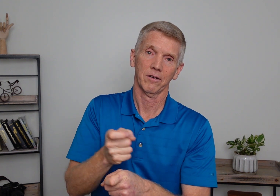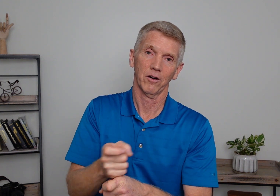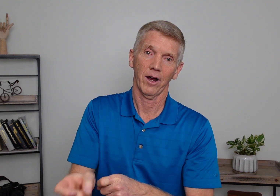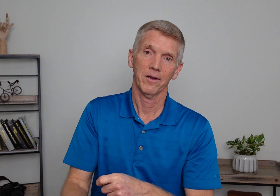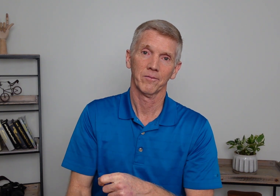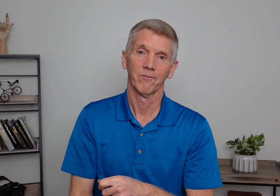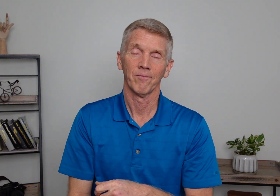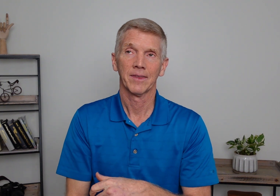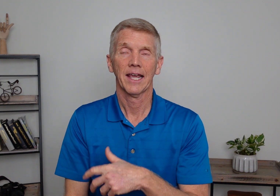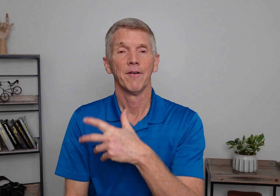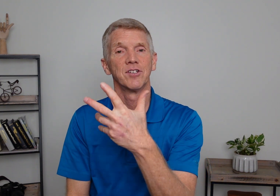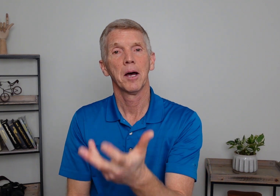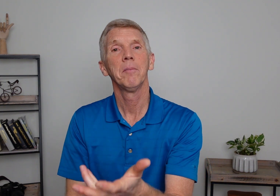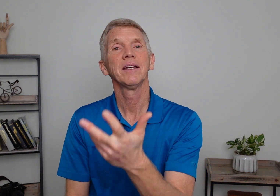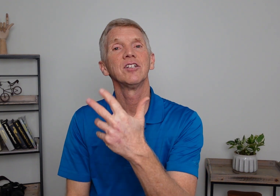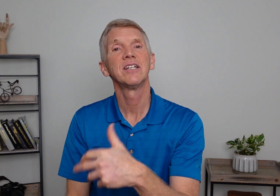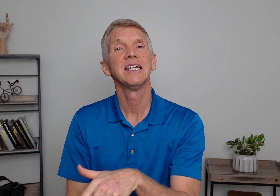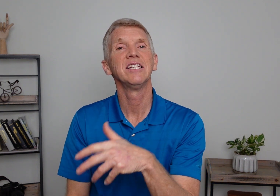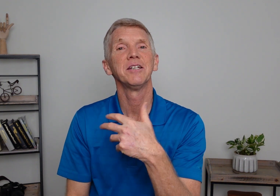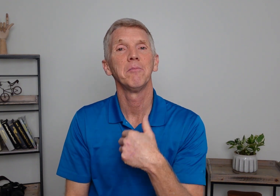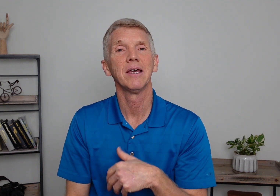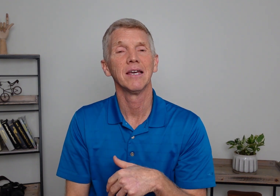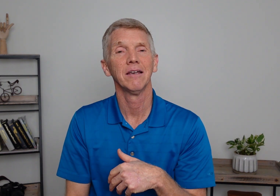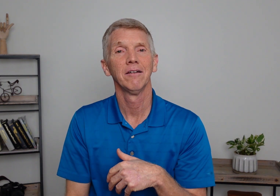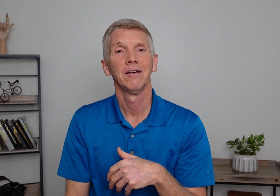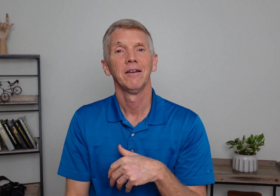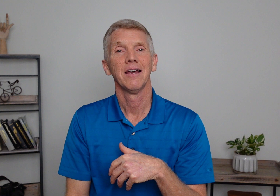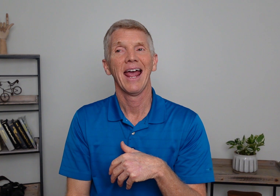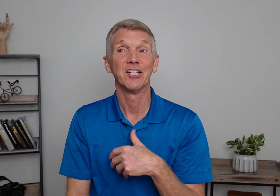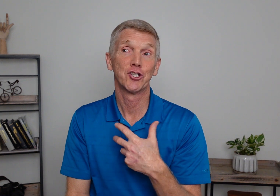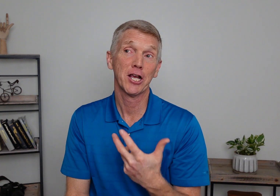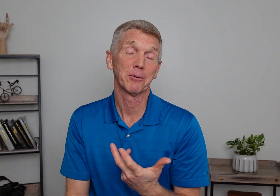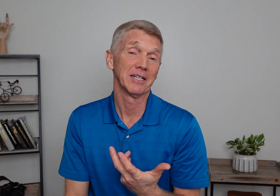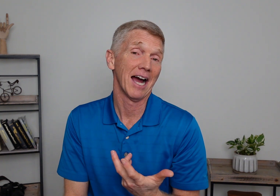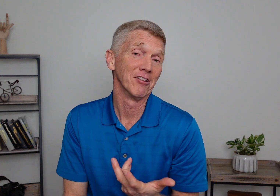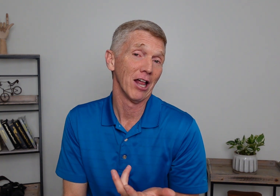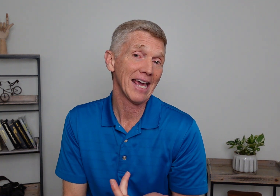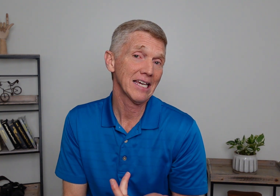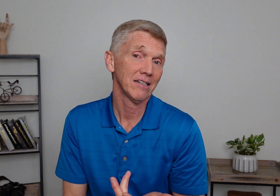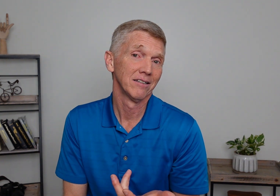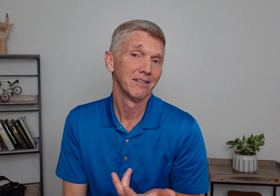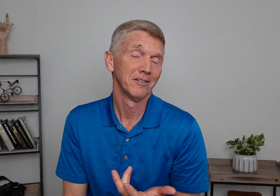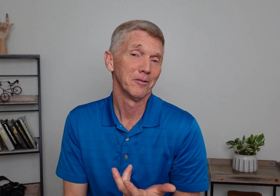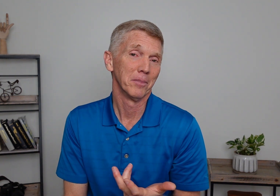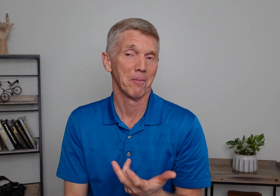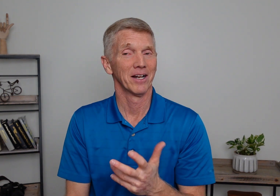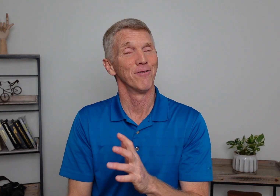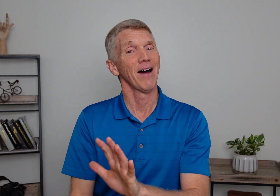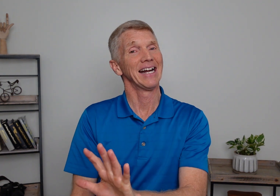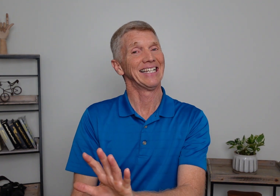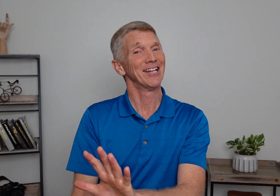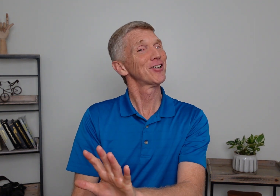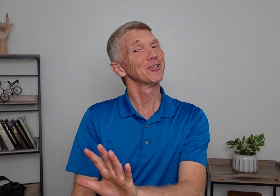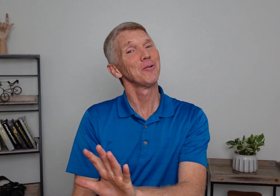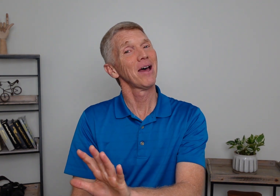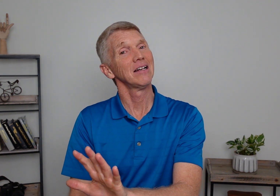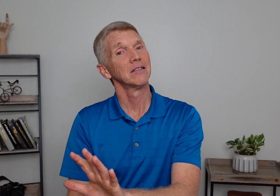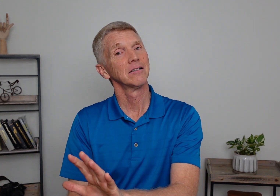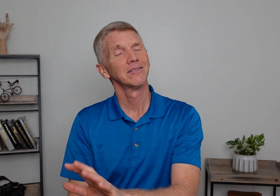All right, if somebody is teasing me and secretly I like it, but I'm going to fight against it a little bit,